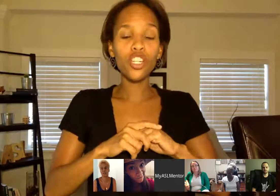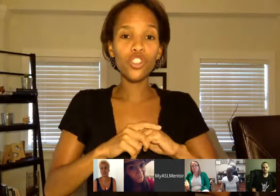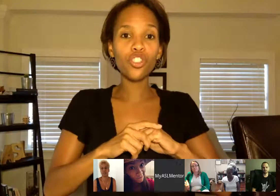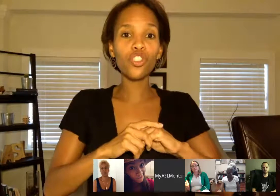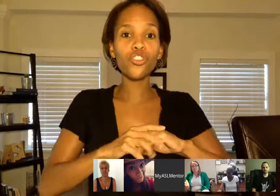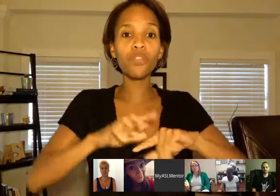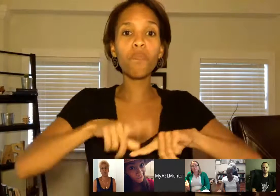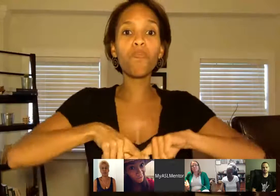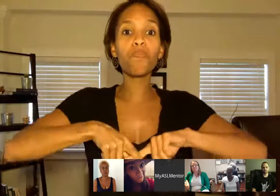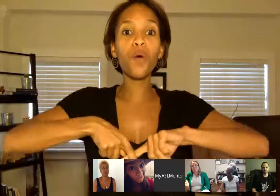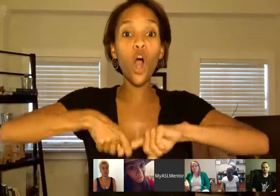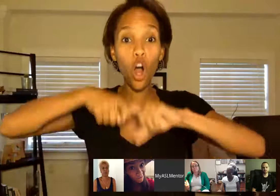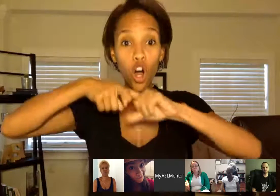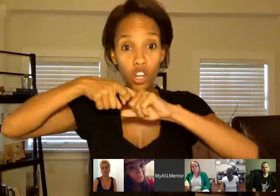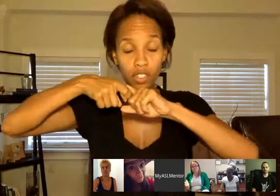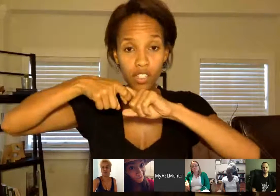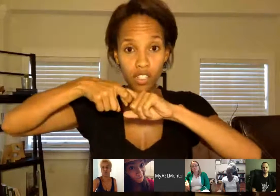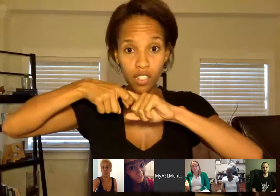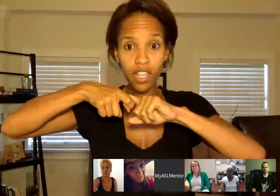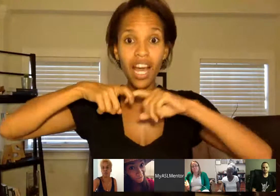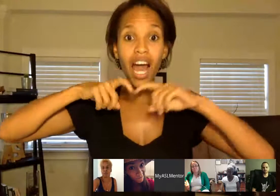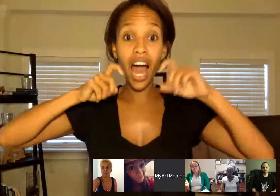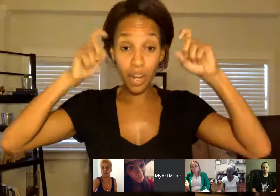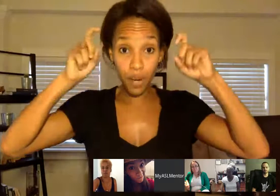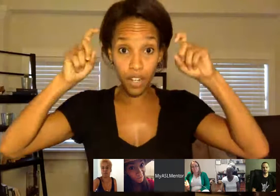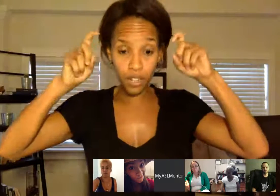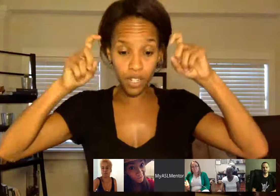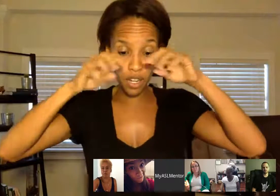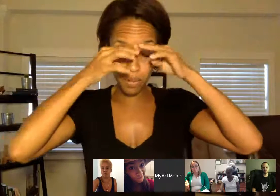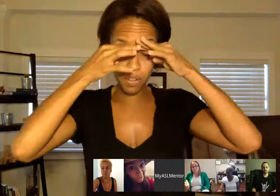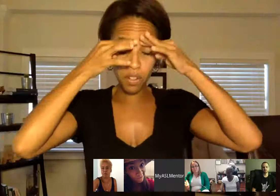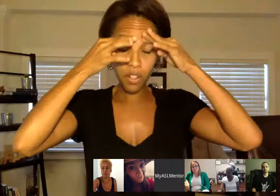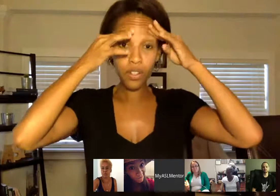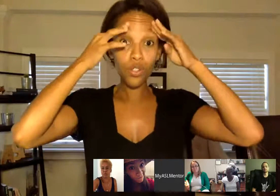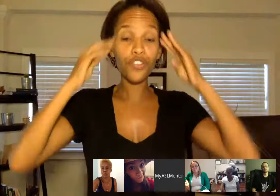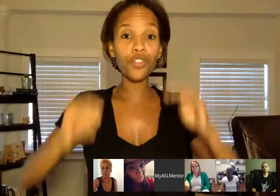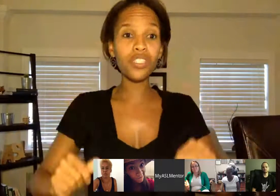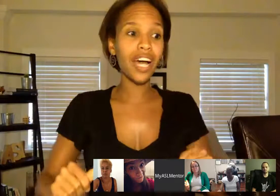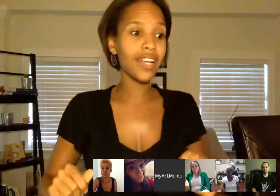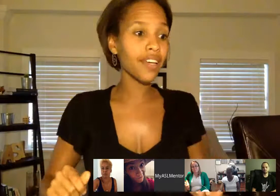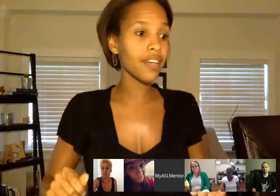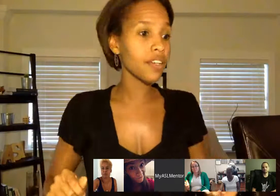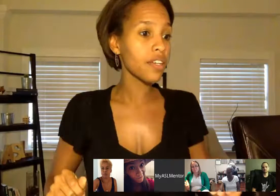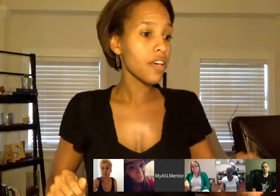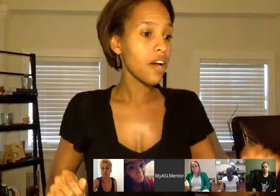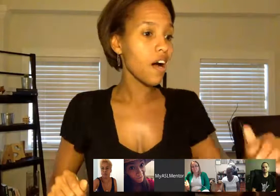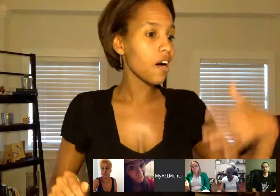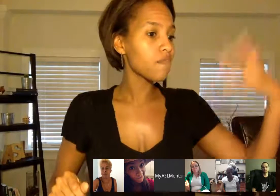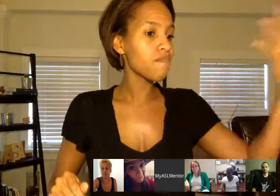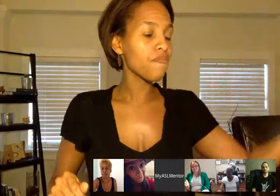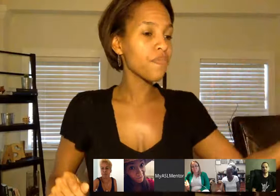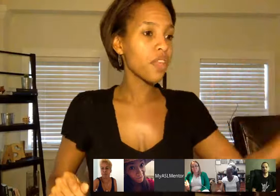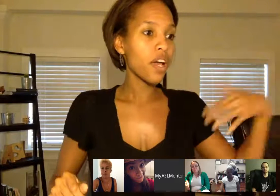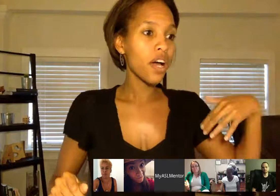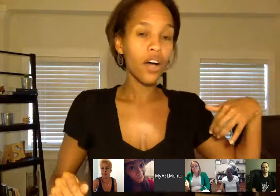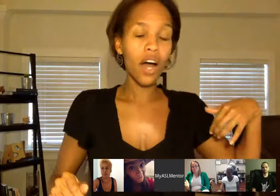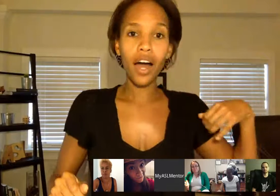Rhetorical questions should pause, eyebrows up. So if you're signing,